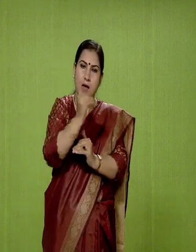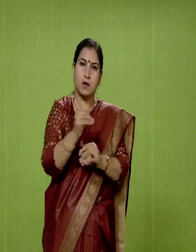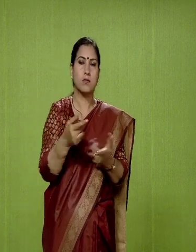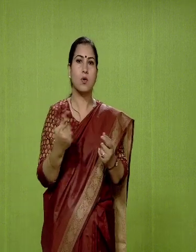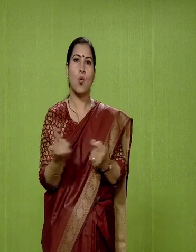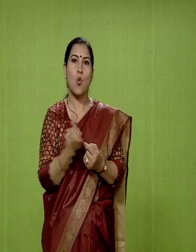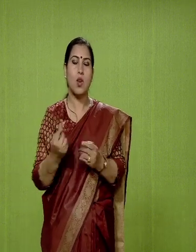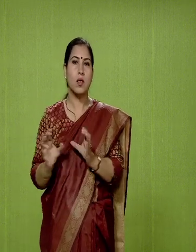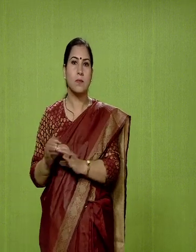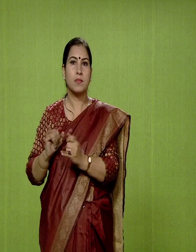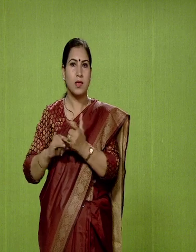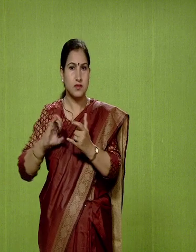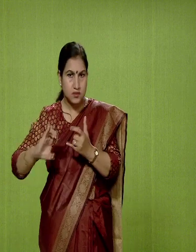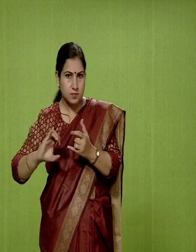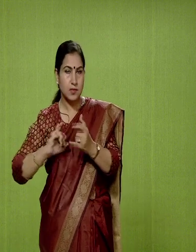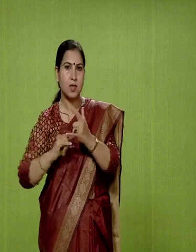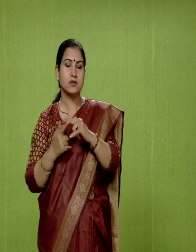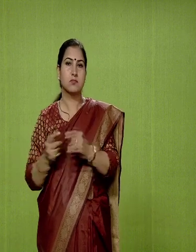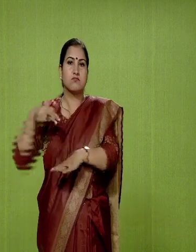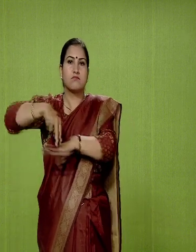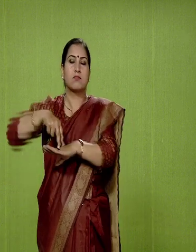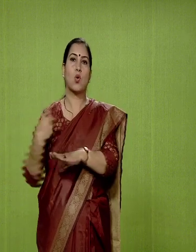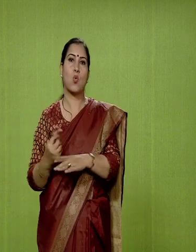only members of their community could stand in elections.